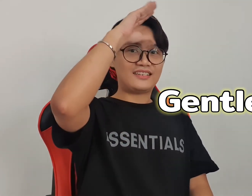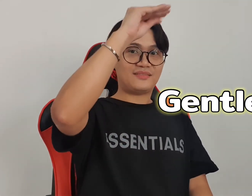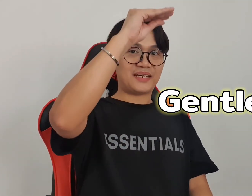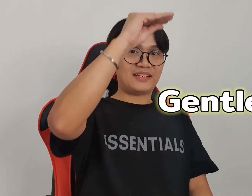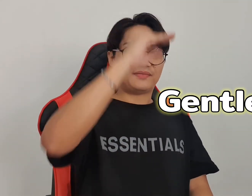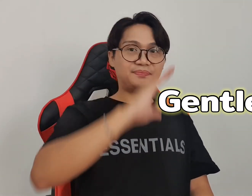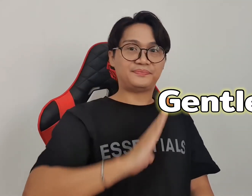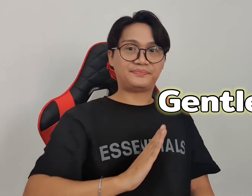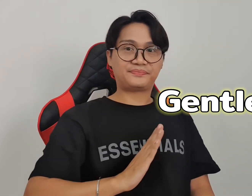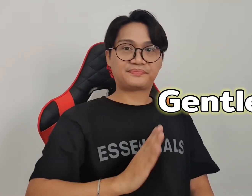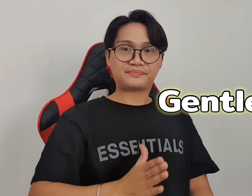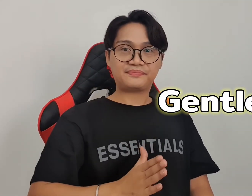gentleman.